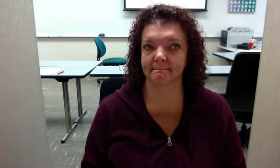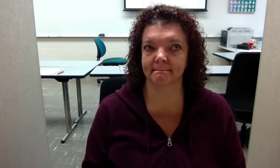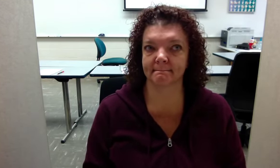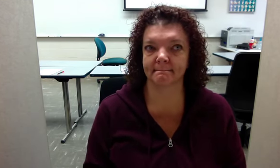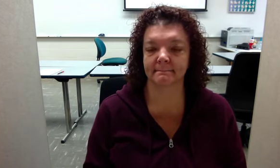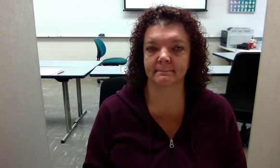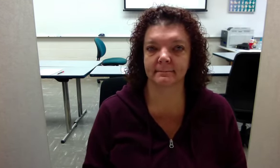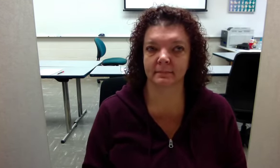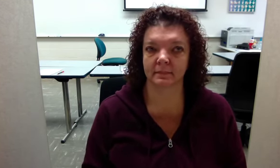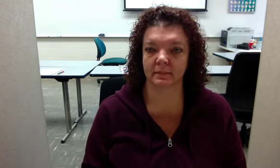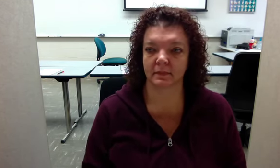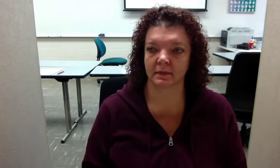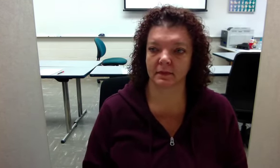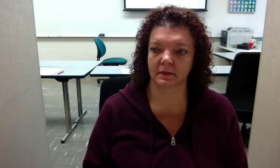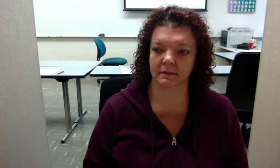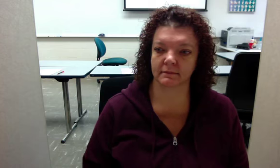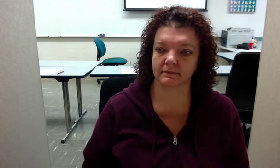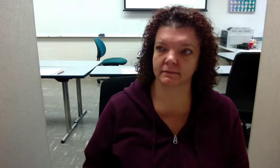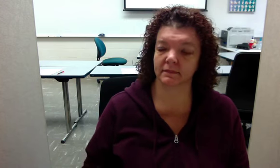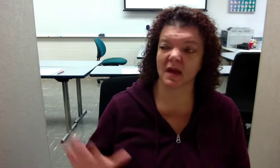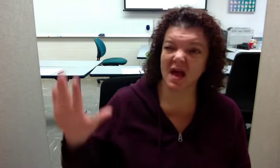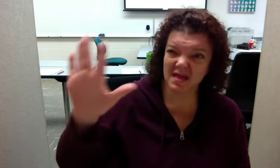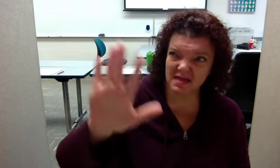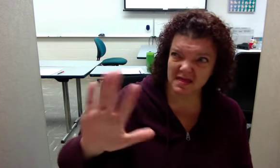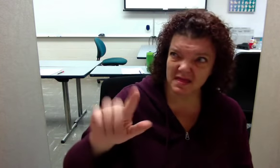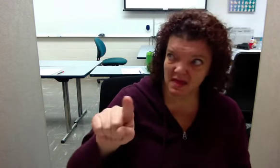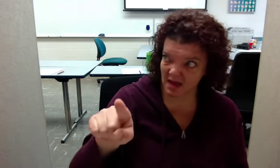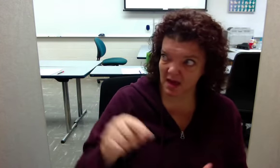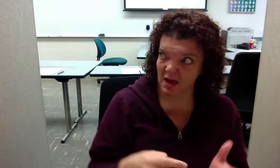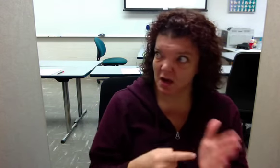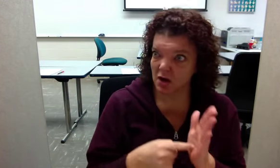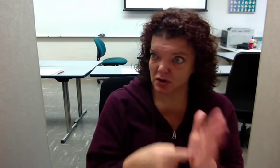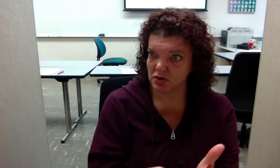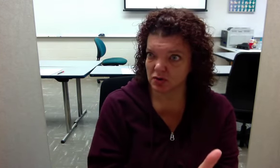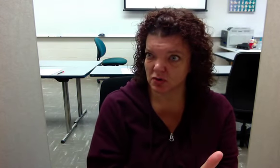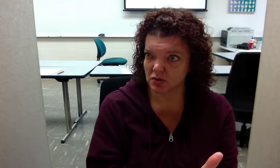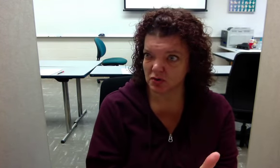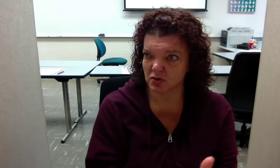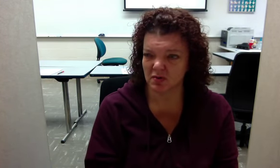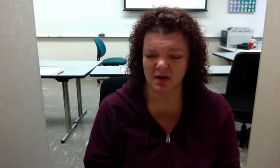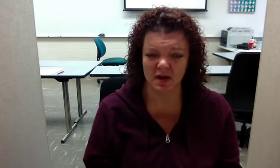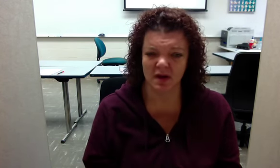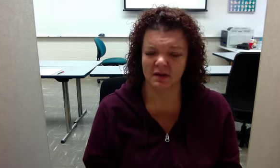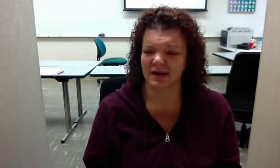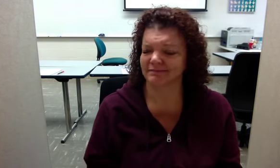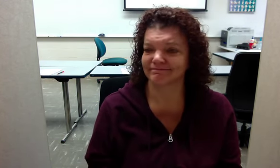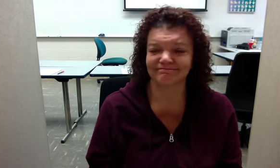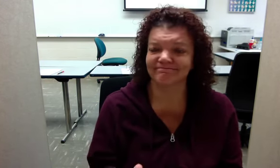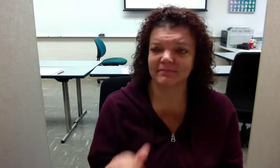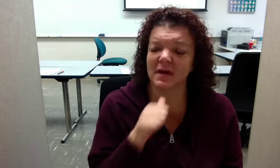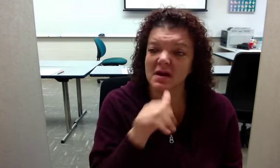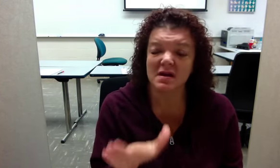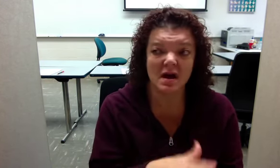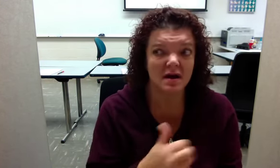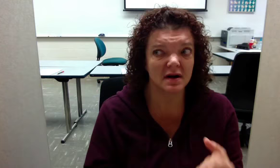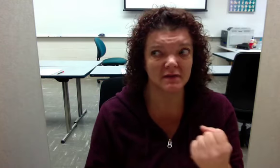So this shows you the lack of support. You only had 2/5 of your people who actually supported you, would help you out, fight your battles for